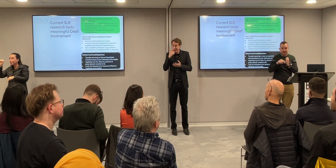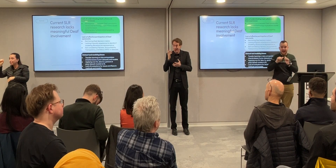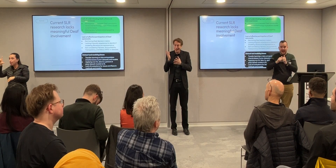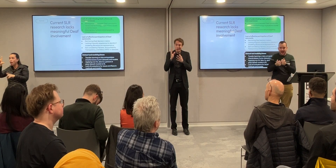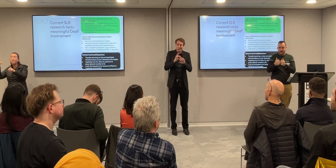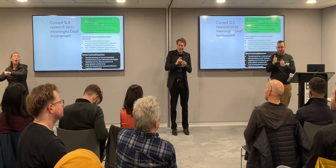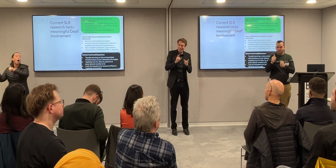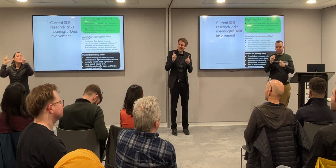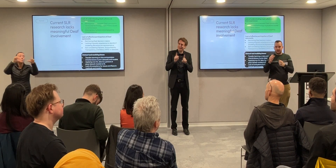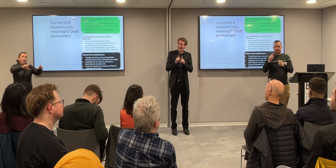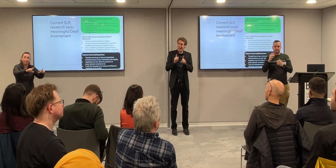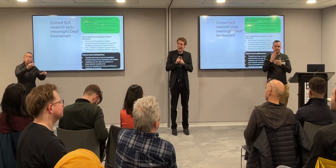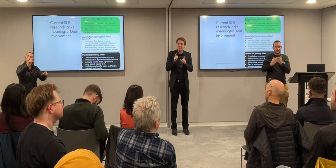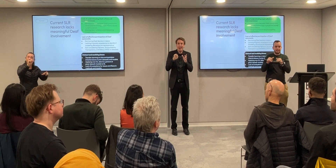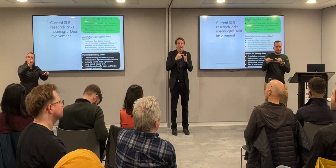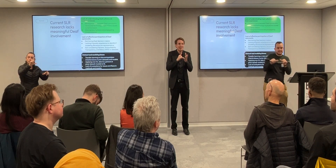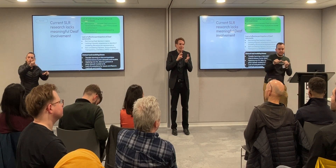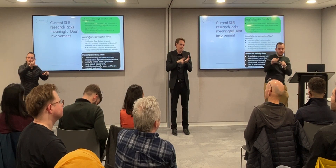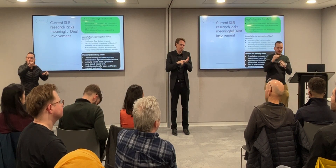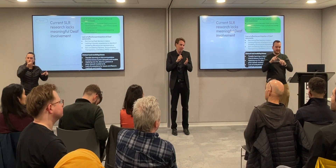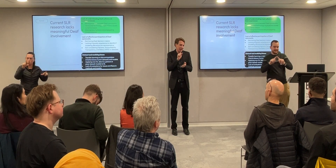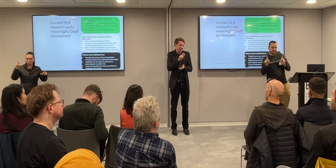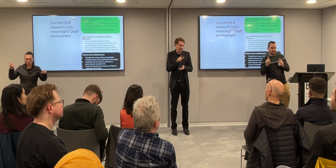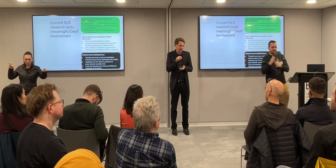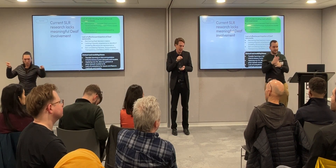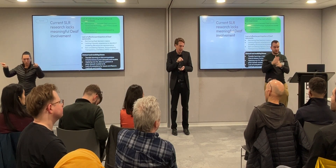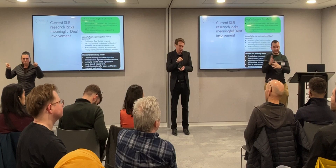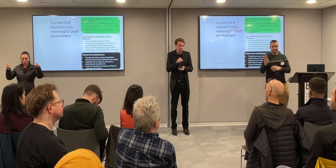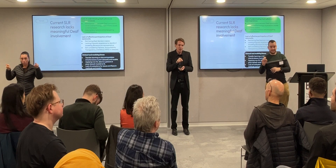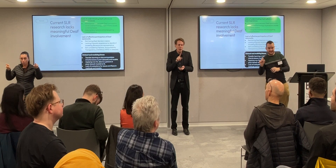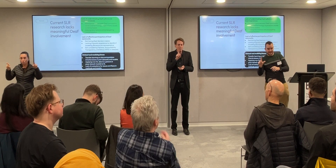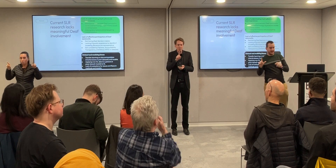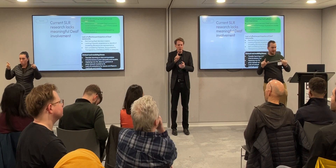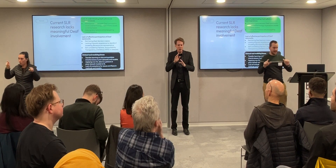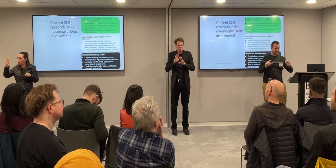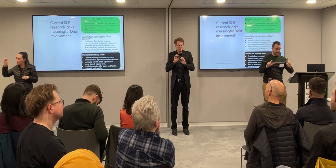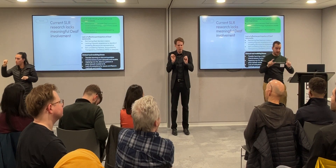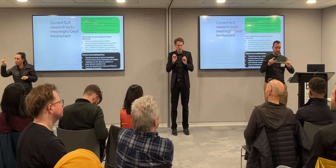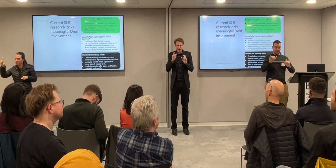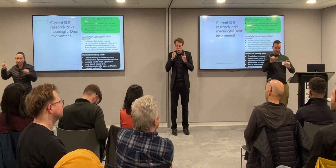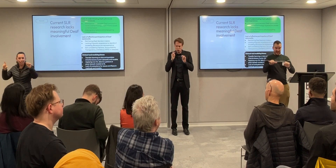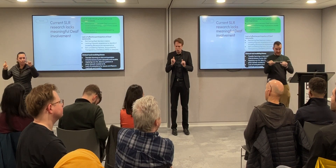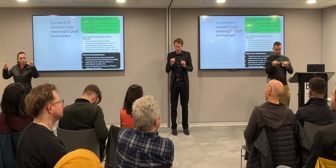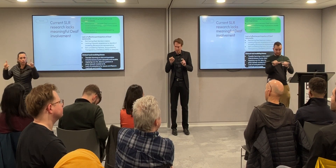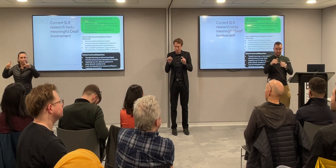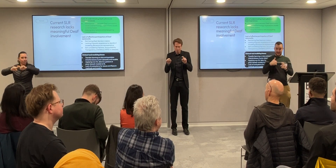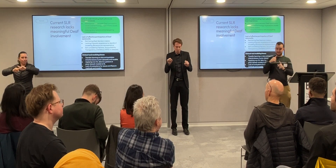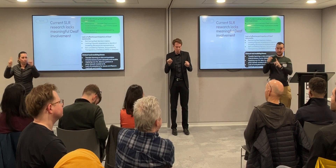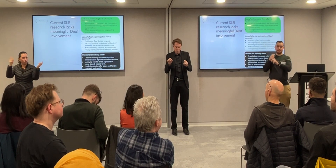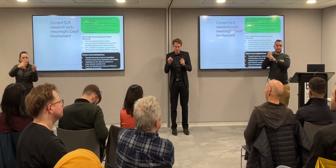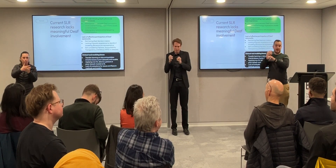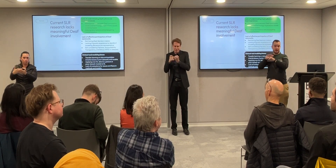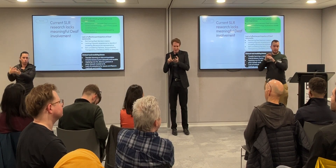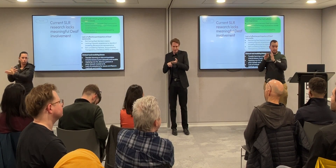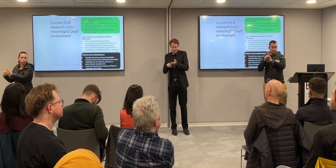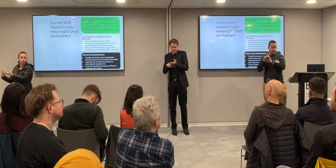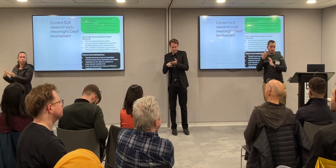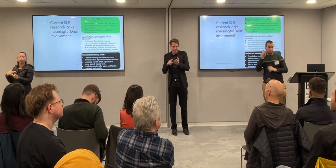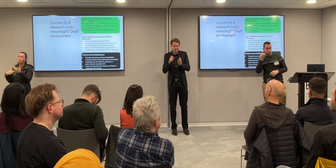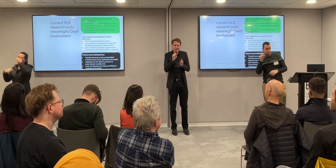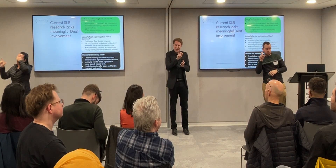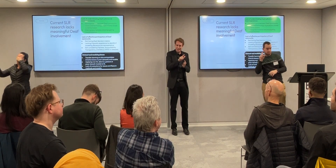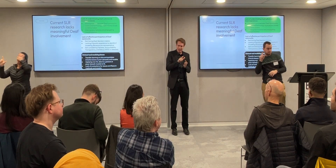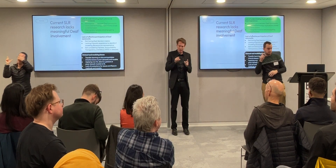But they did not evaluate how some similarities and differences between the two languages of BSL and ASL would have